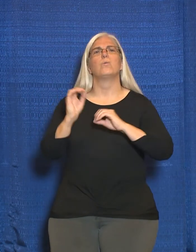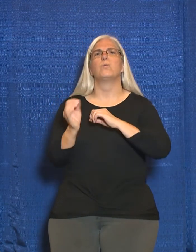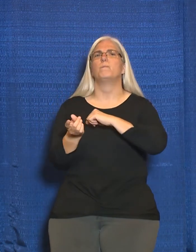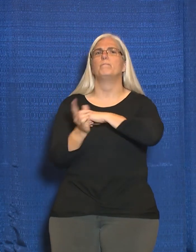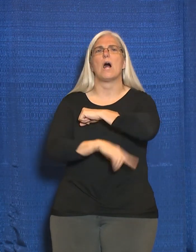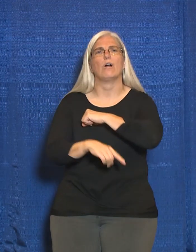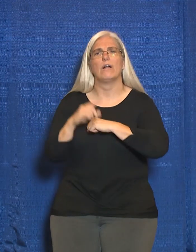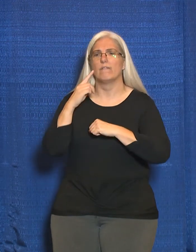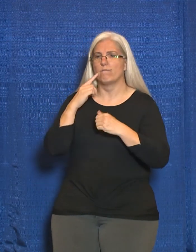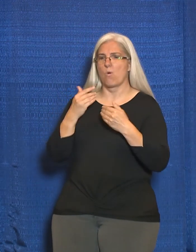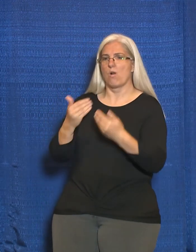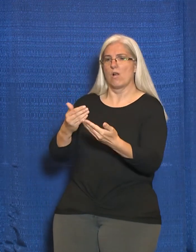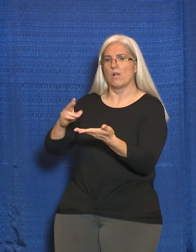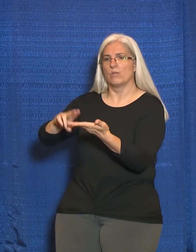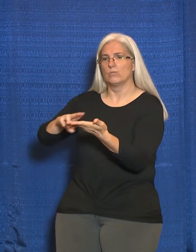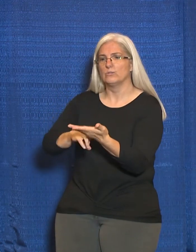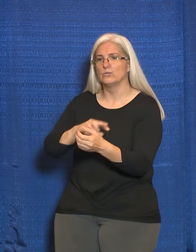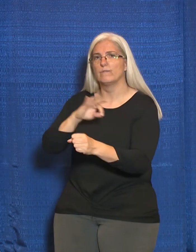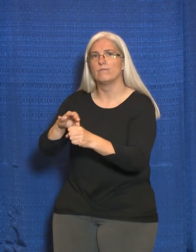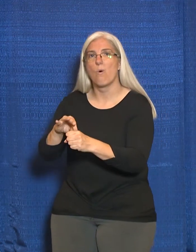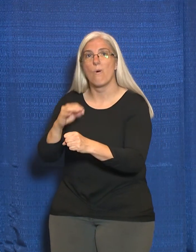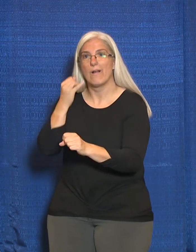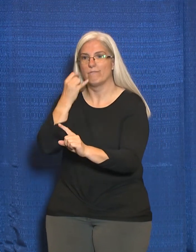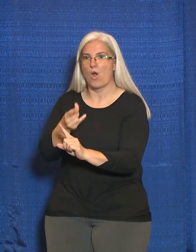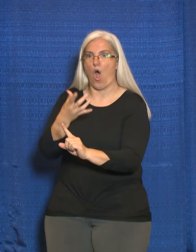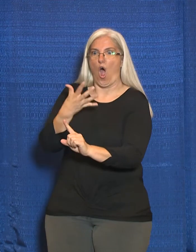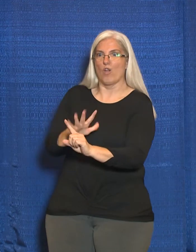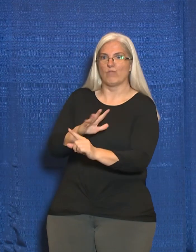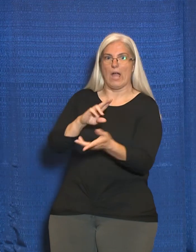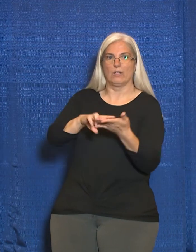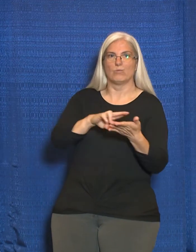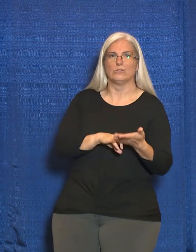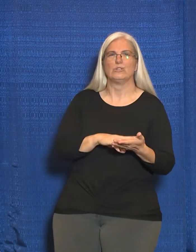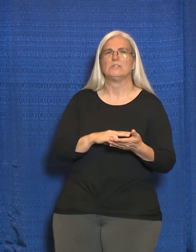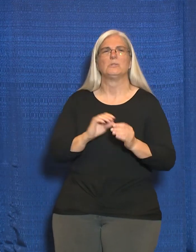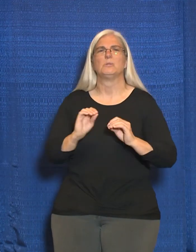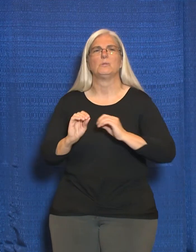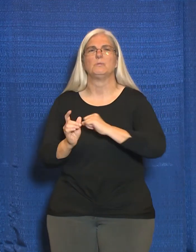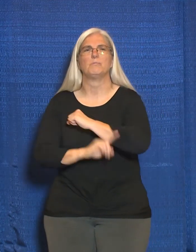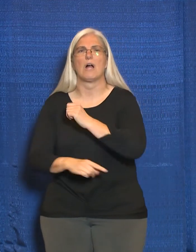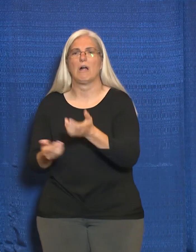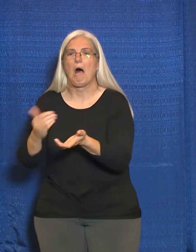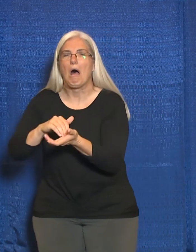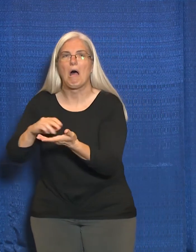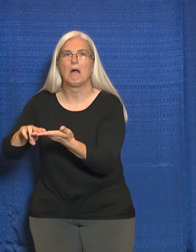There is no penalty for registering to vote when you are already registered.